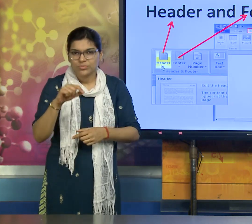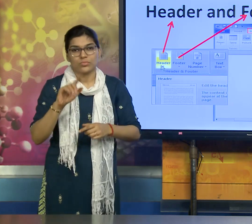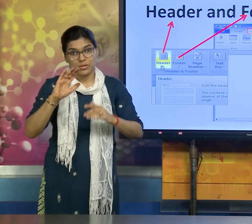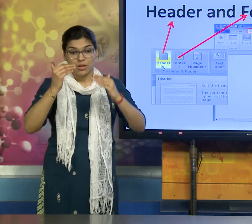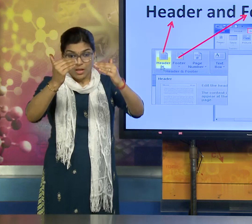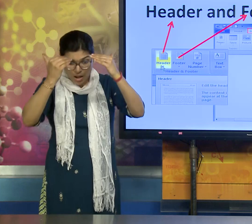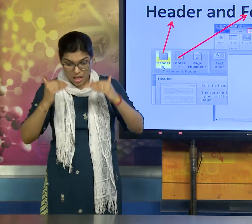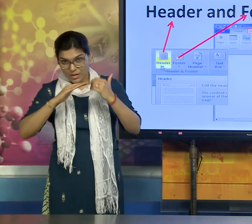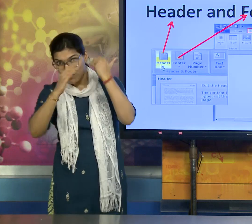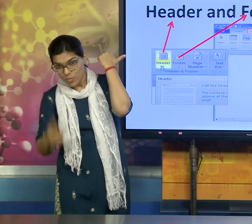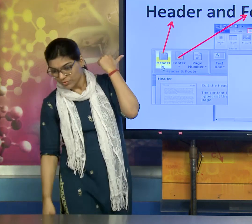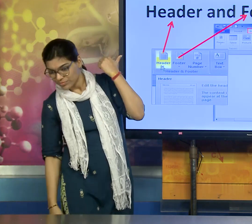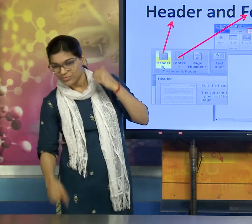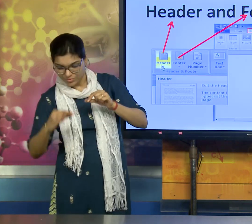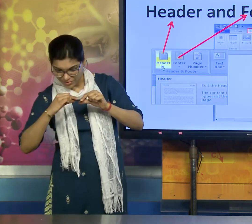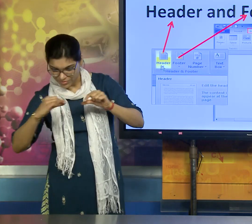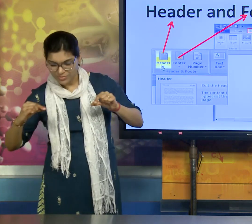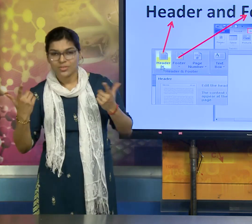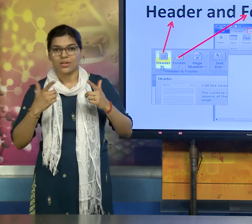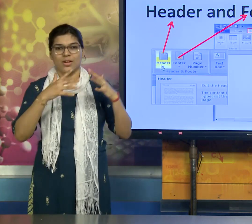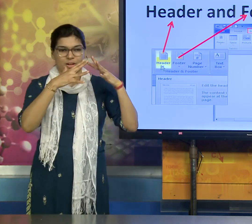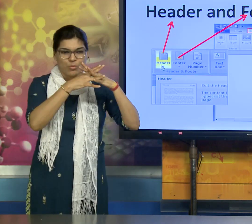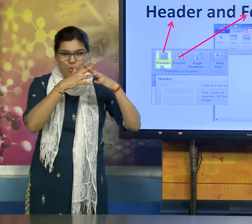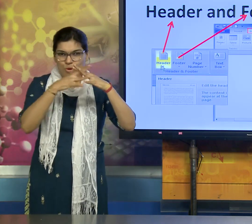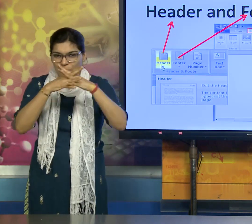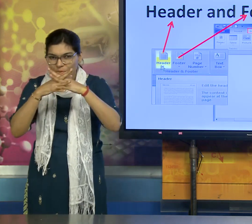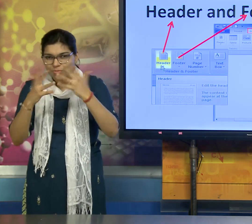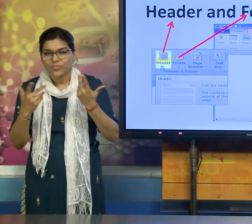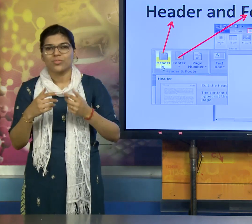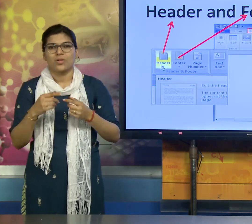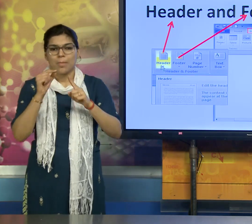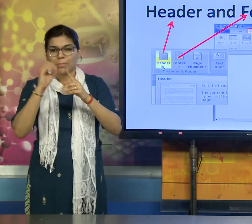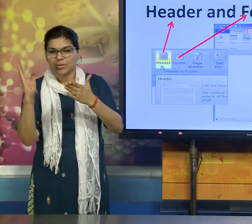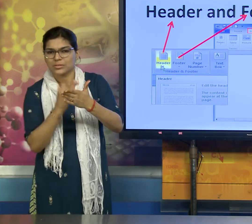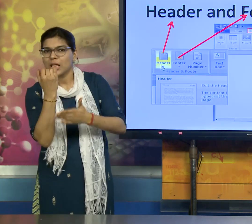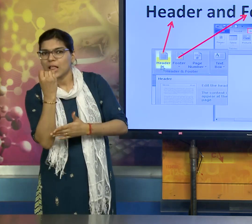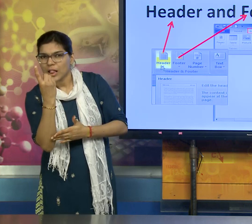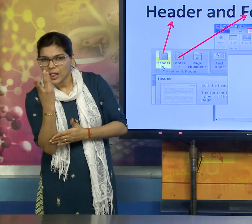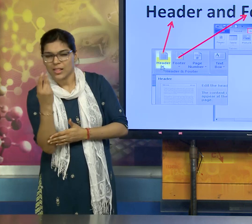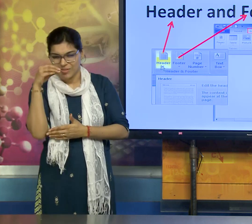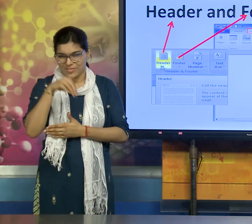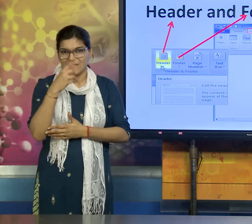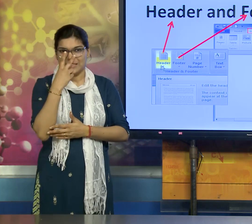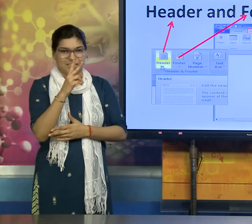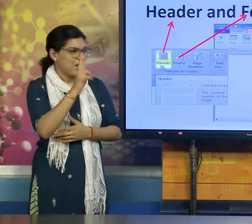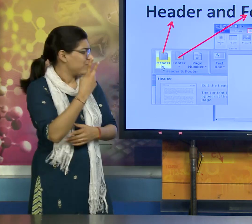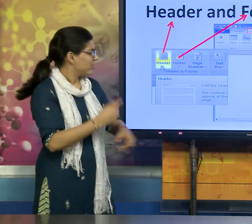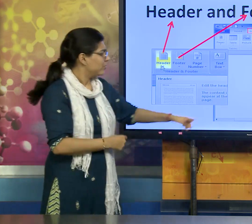In starting, it has a header where name of the clinic, phone number, etc.